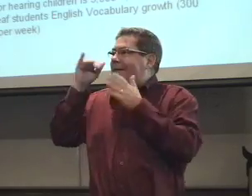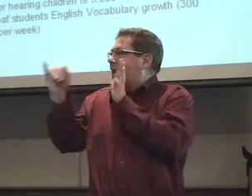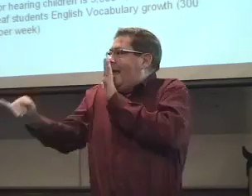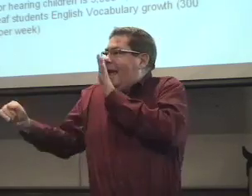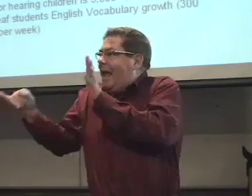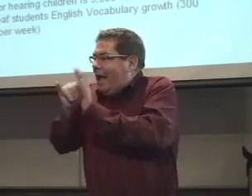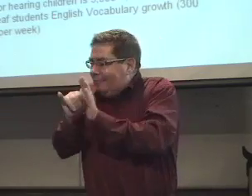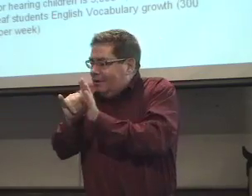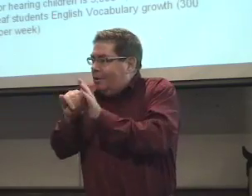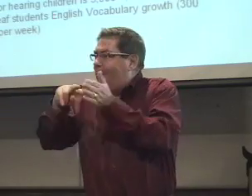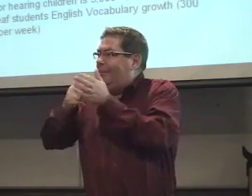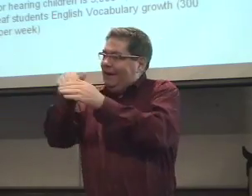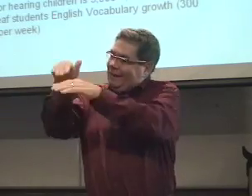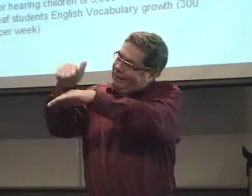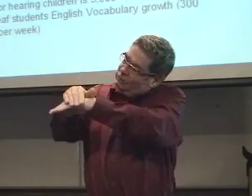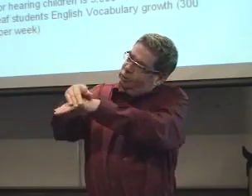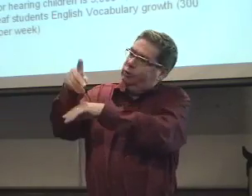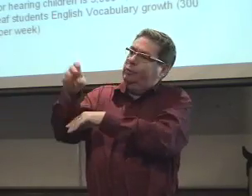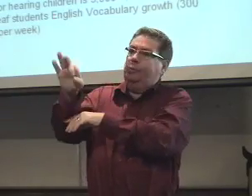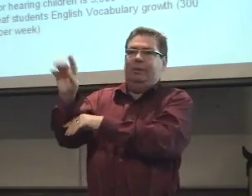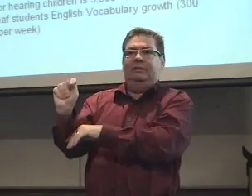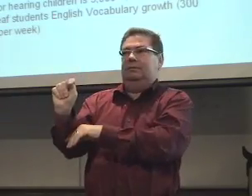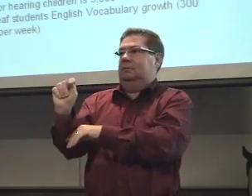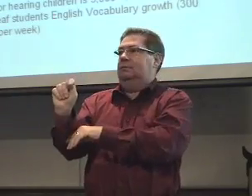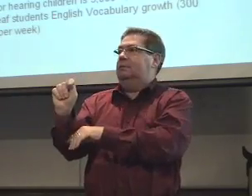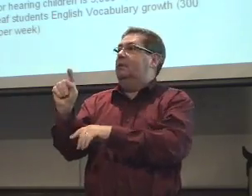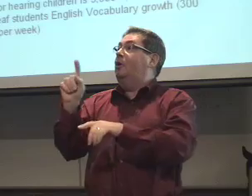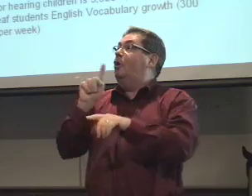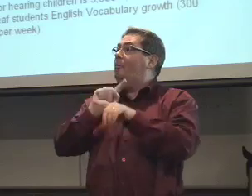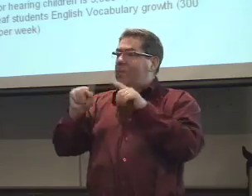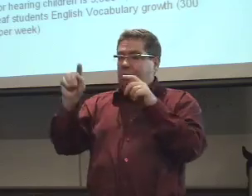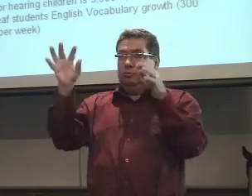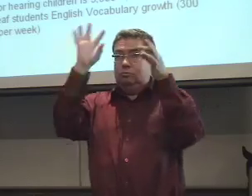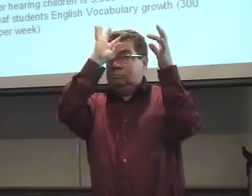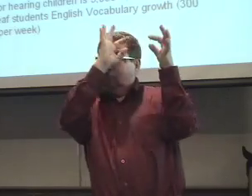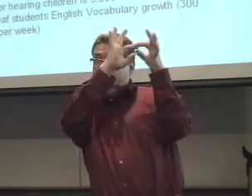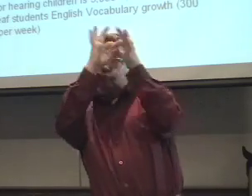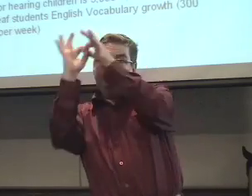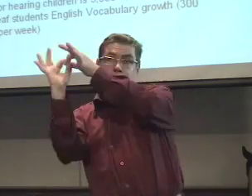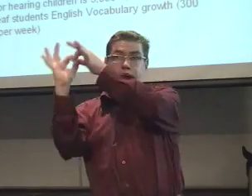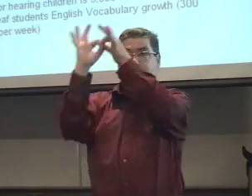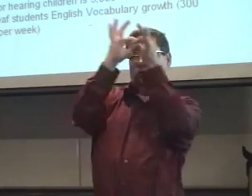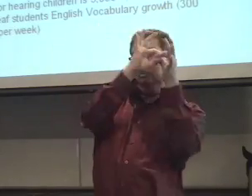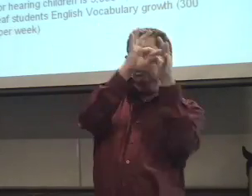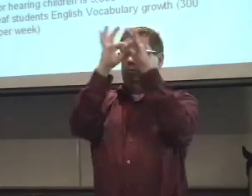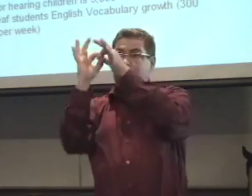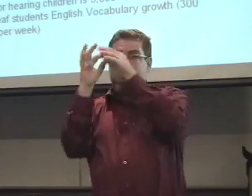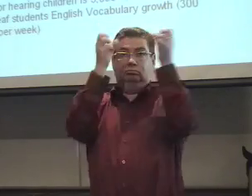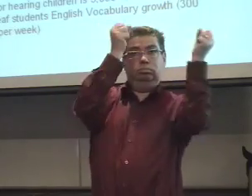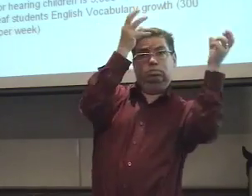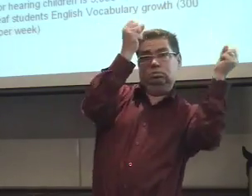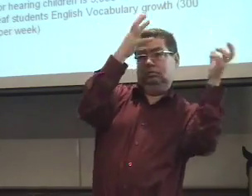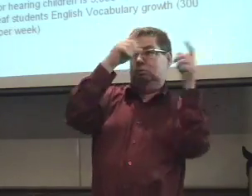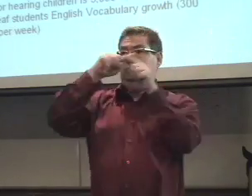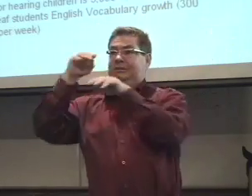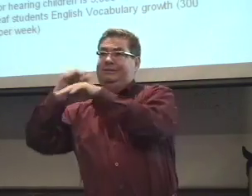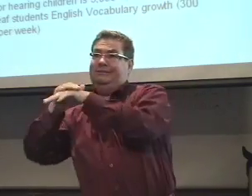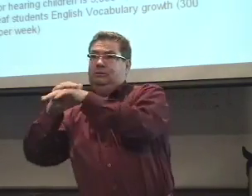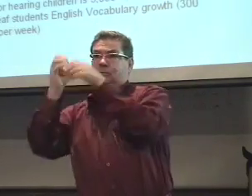And that's all that is. But it's getting them to transfer over everything they know to the English print. And that's the